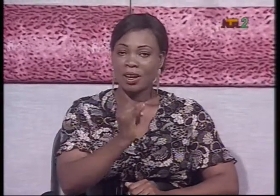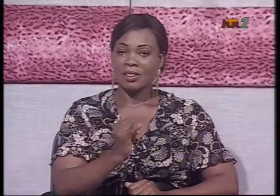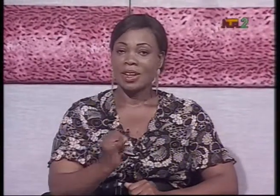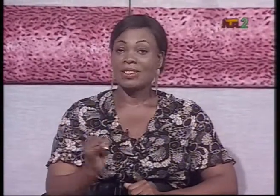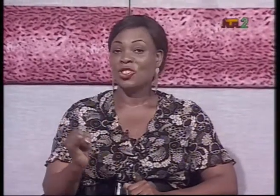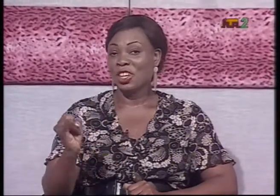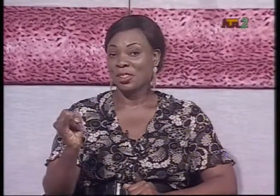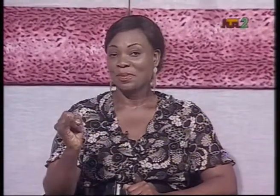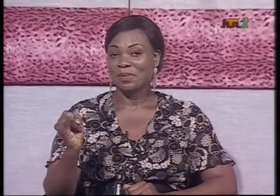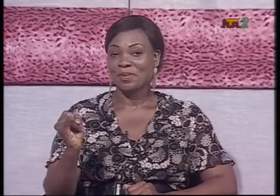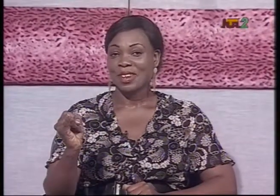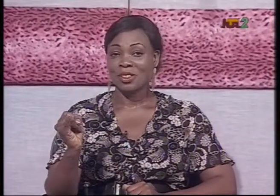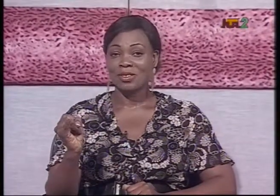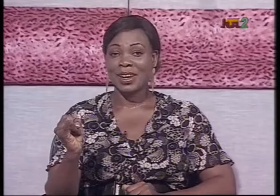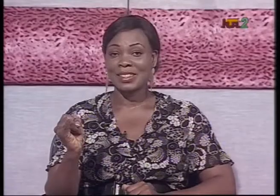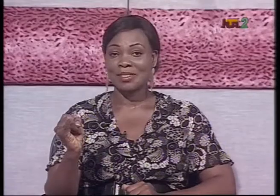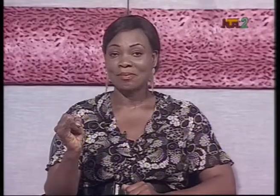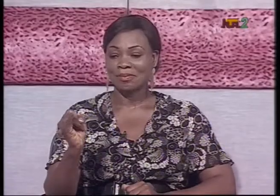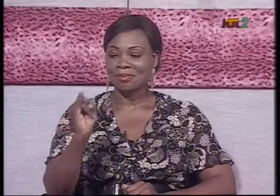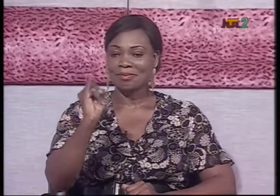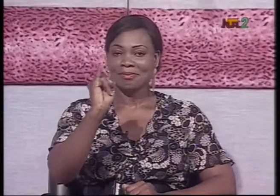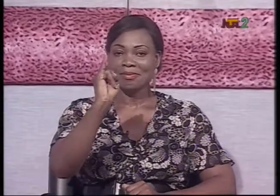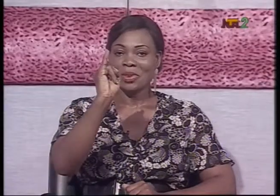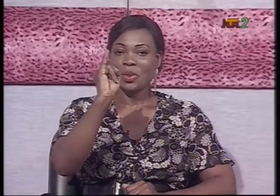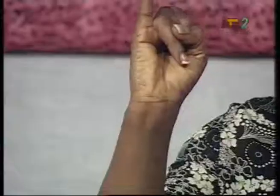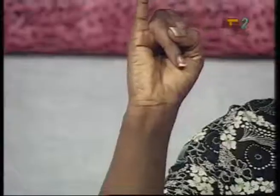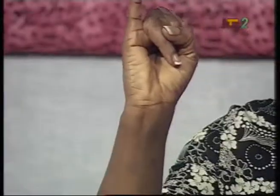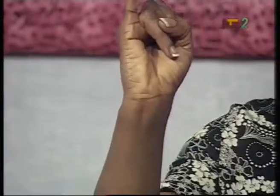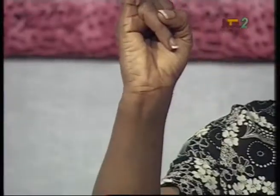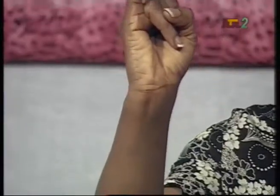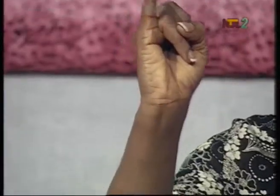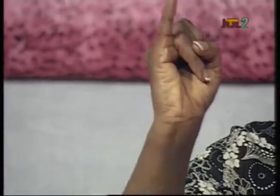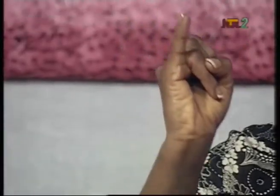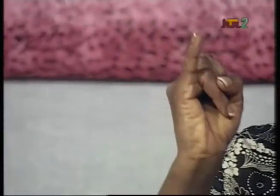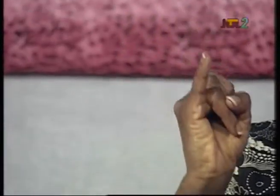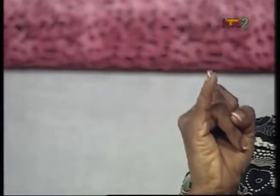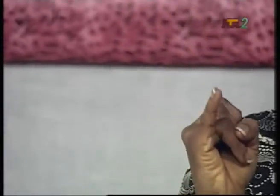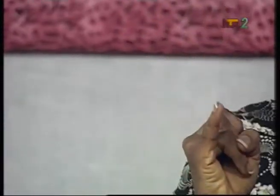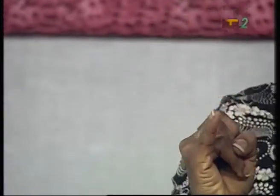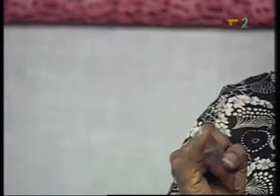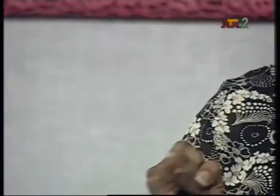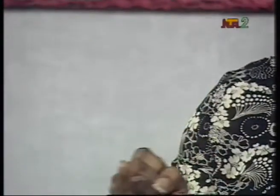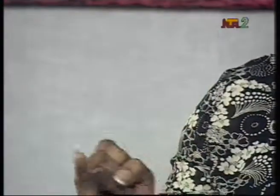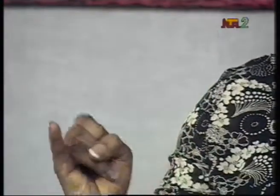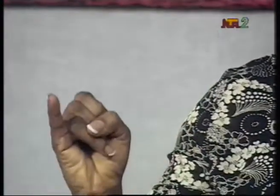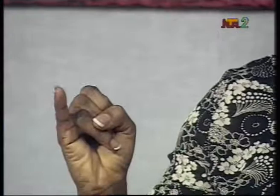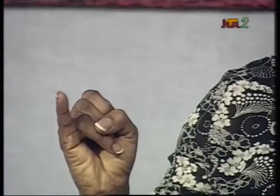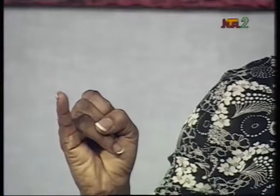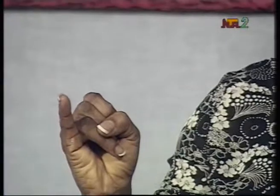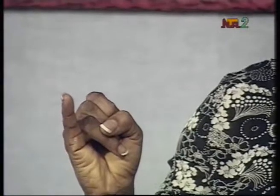That's J. Can you try it? With your little finger, you just draw anti-clockwise. That's